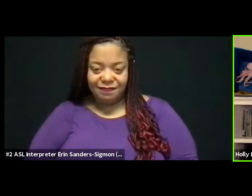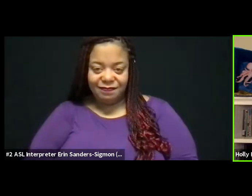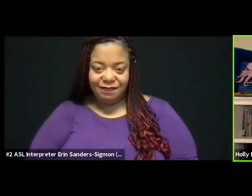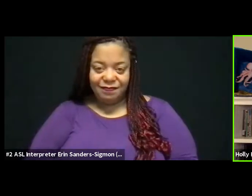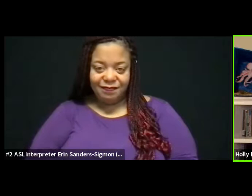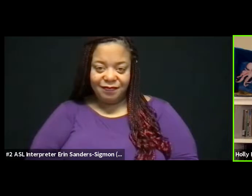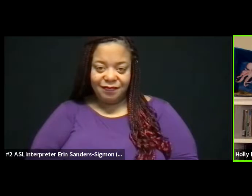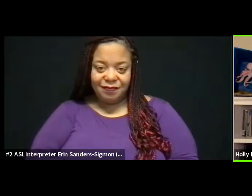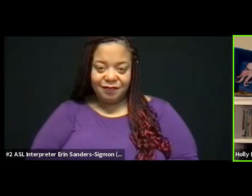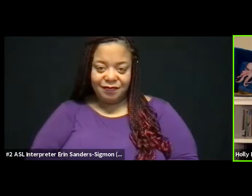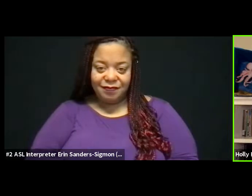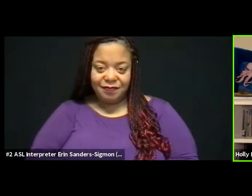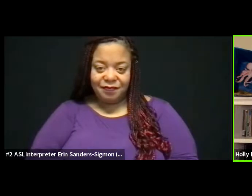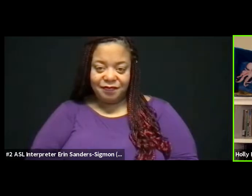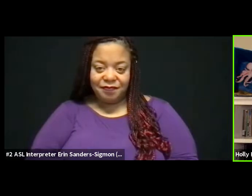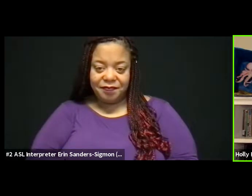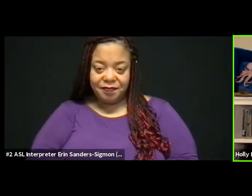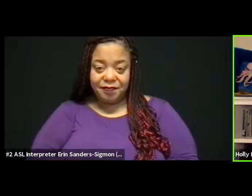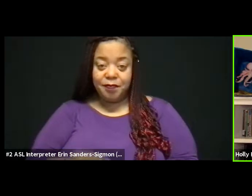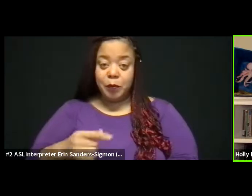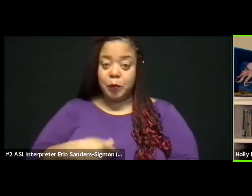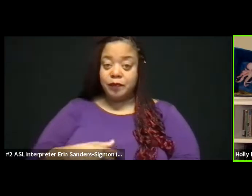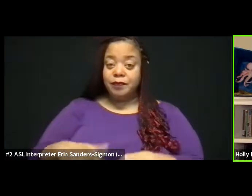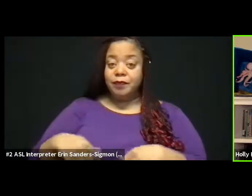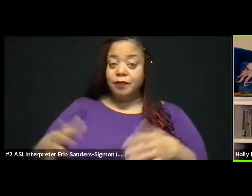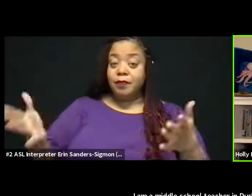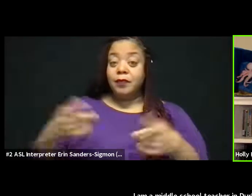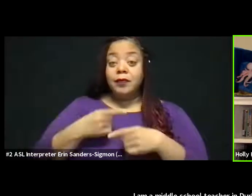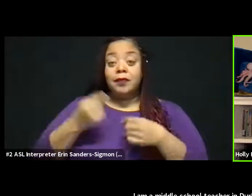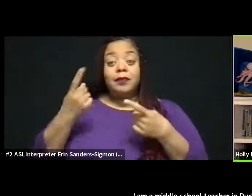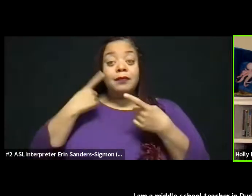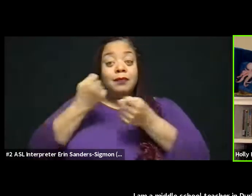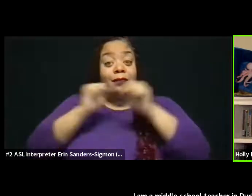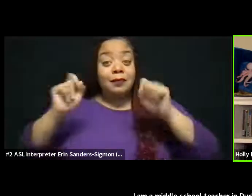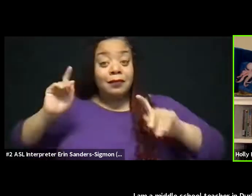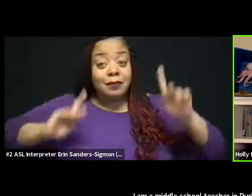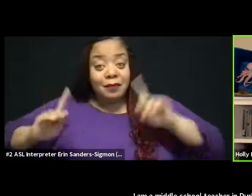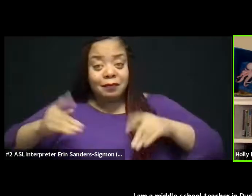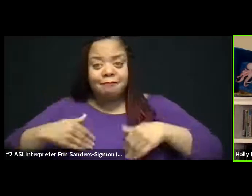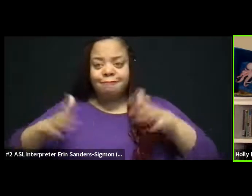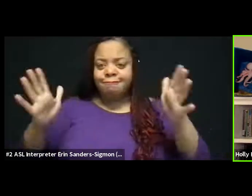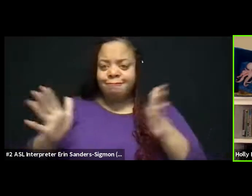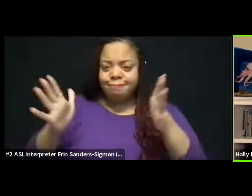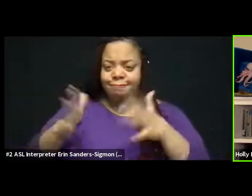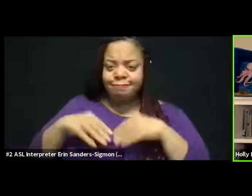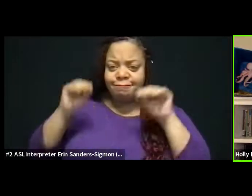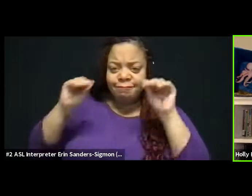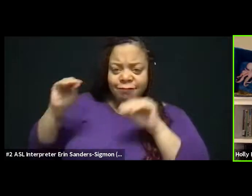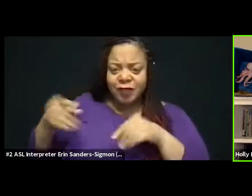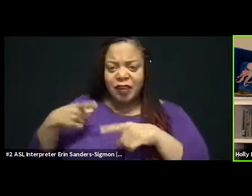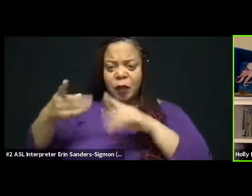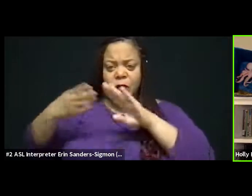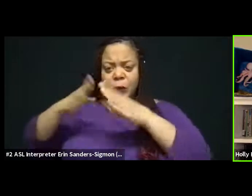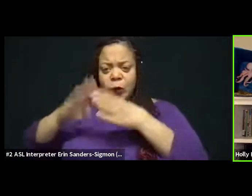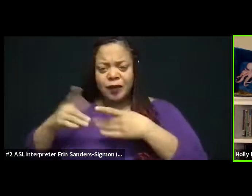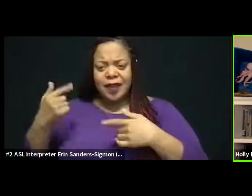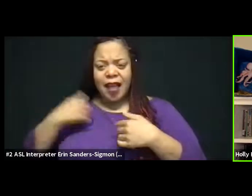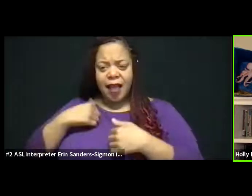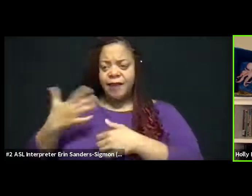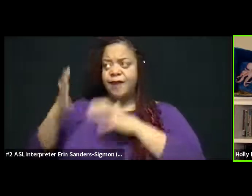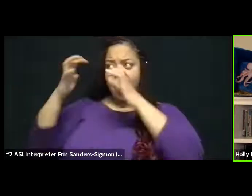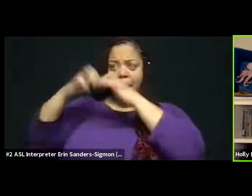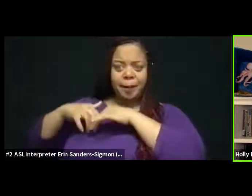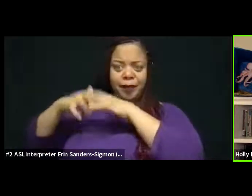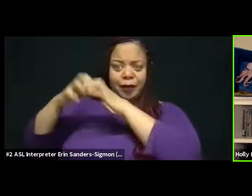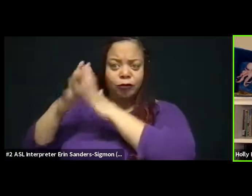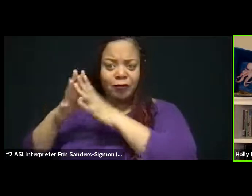And I encourage any educator out there to find those communities of abolitionist educators in order to grow and reflect on their